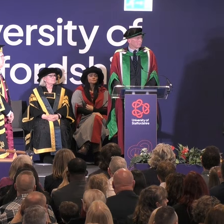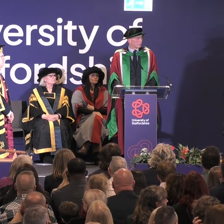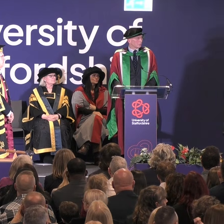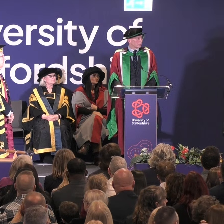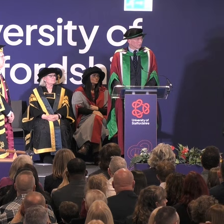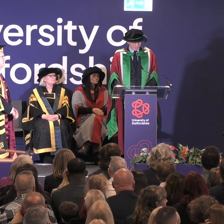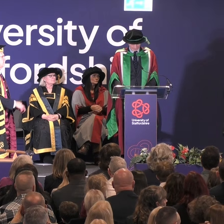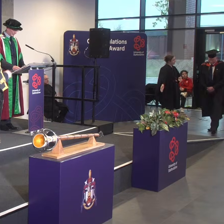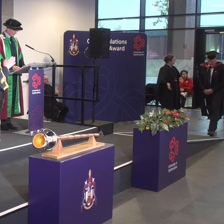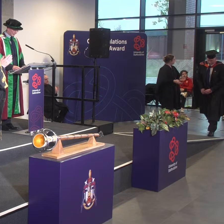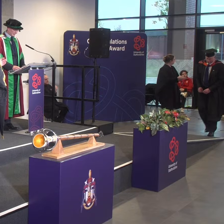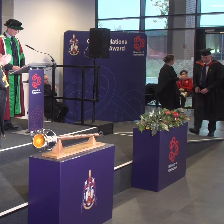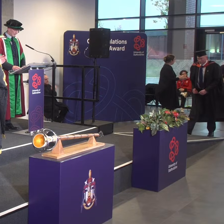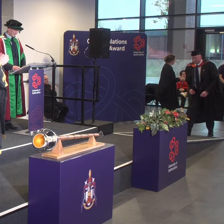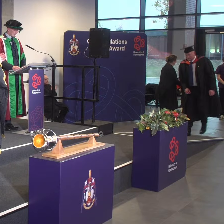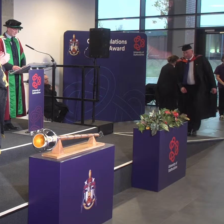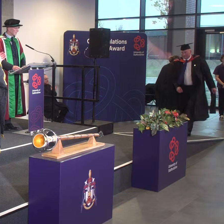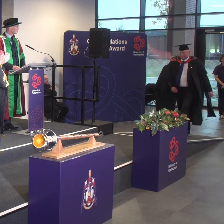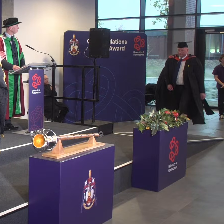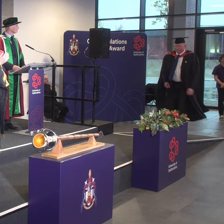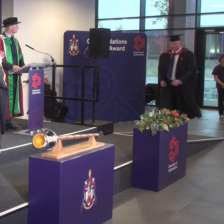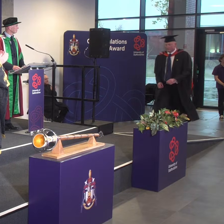Brian Booth.